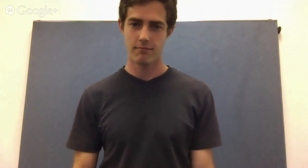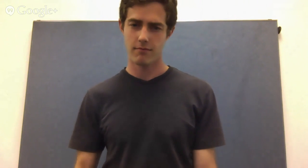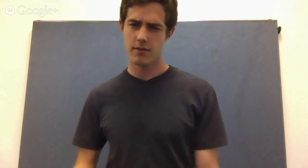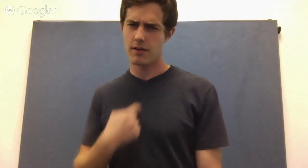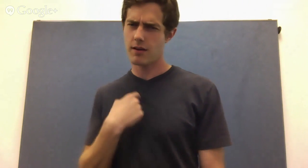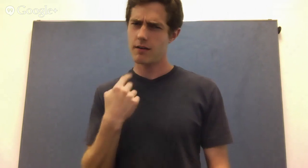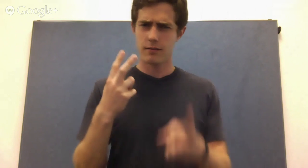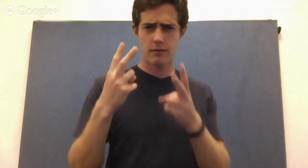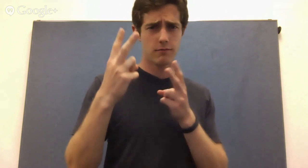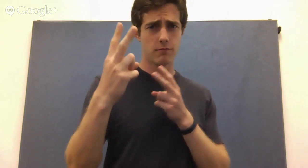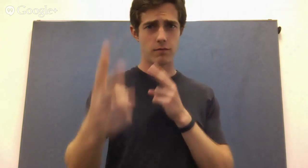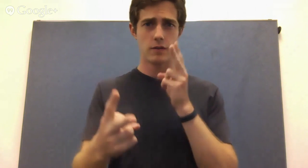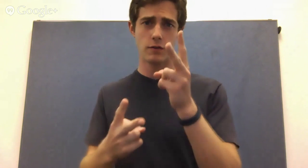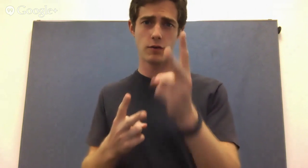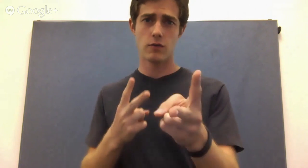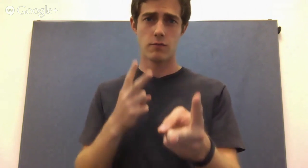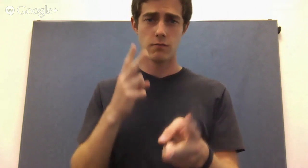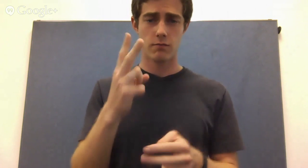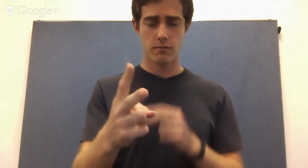Would I come visit you?